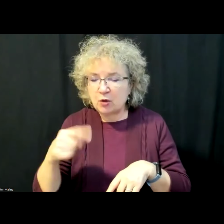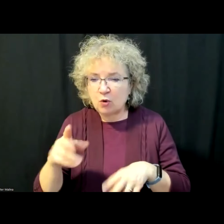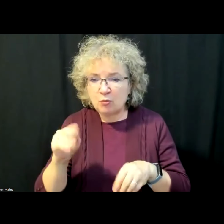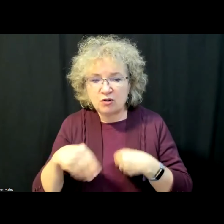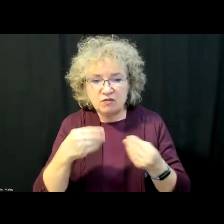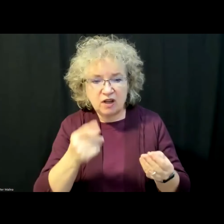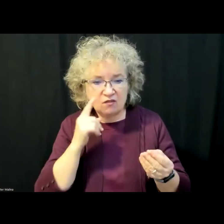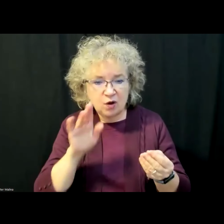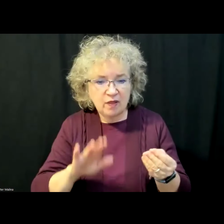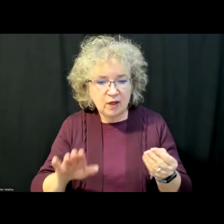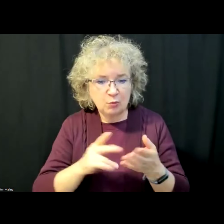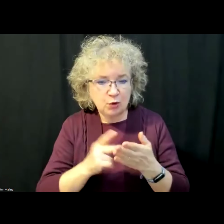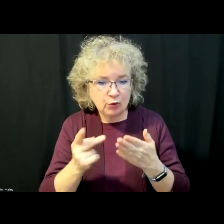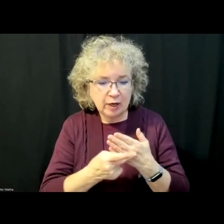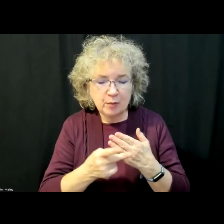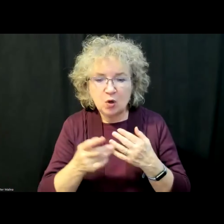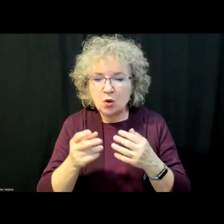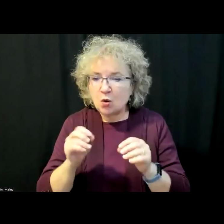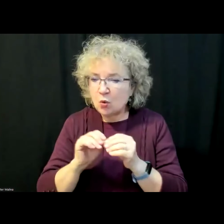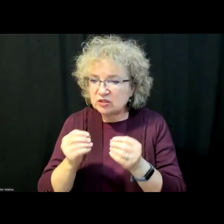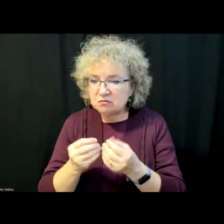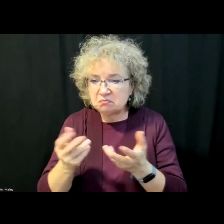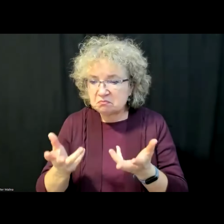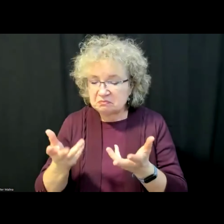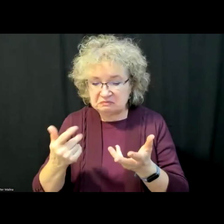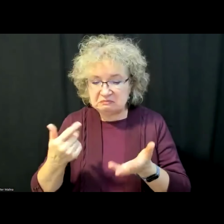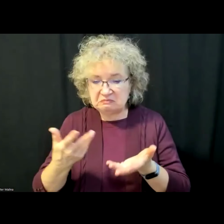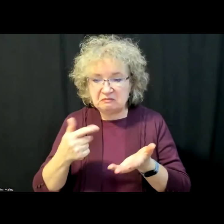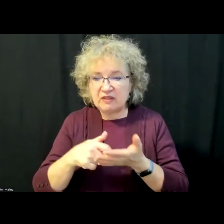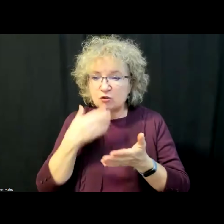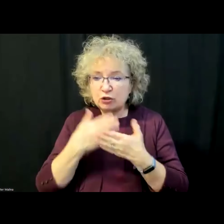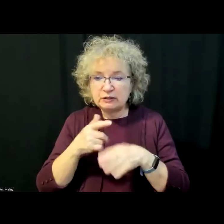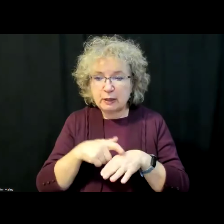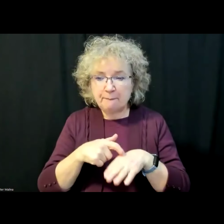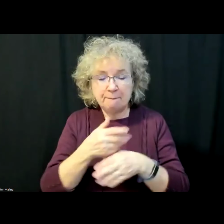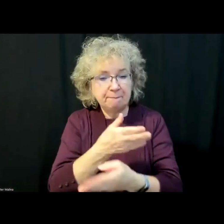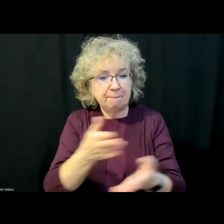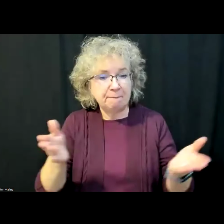program or organization this would be a good time for that as well does anybody have anything